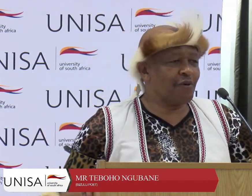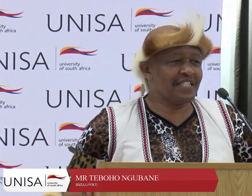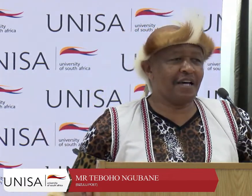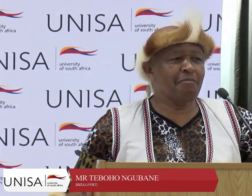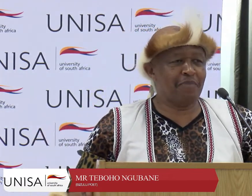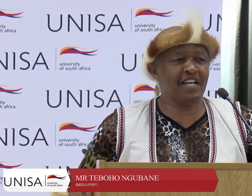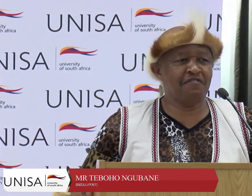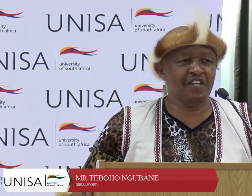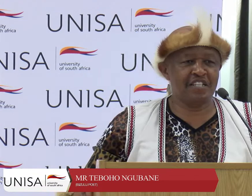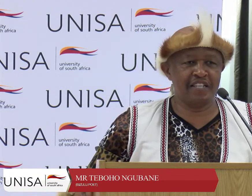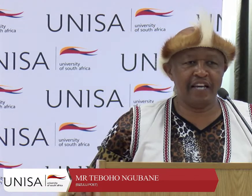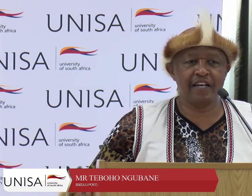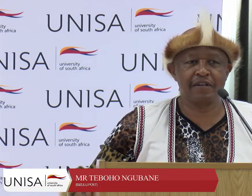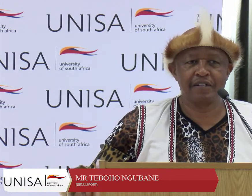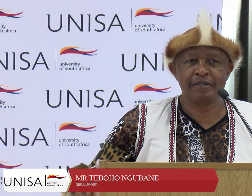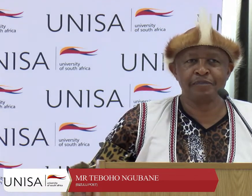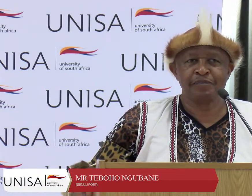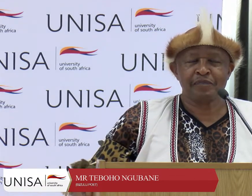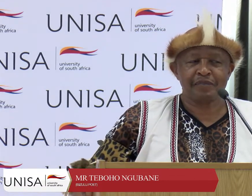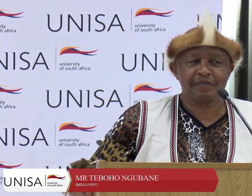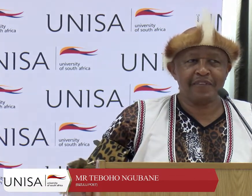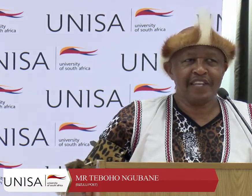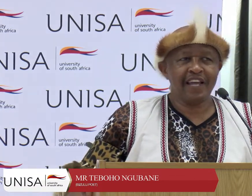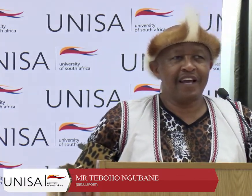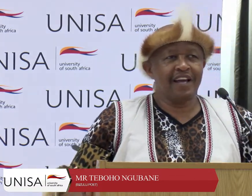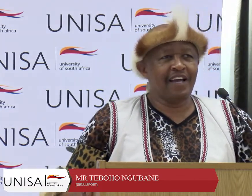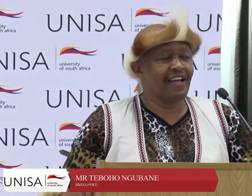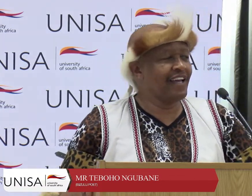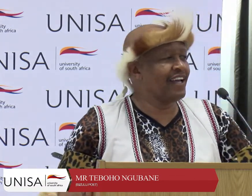So there was some benefit there.